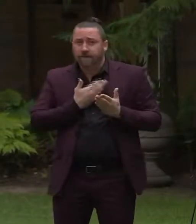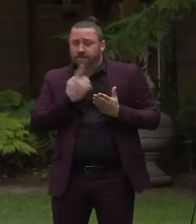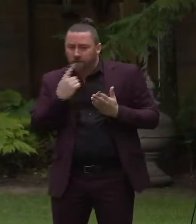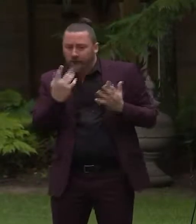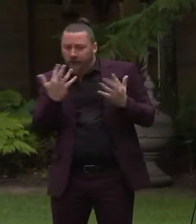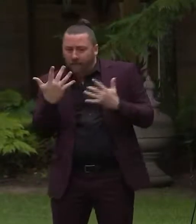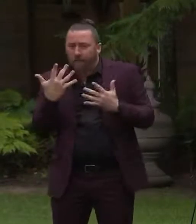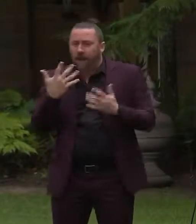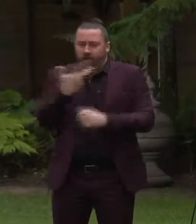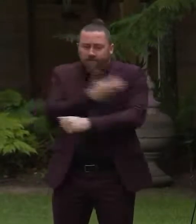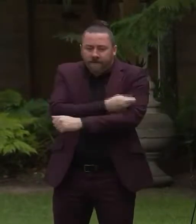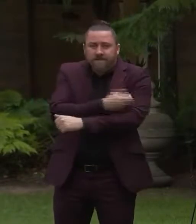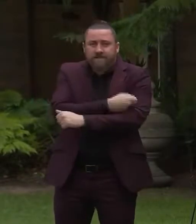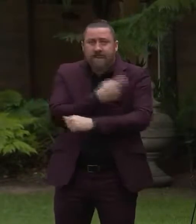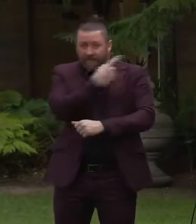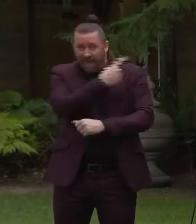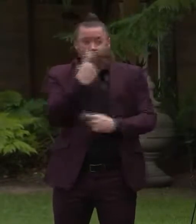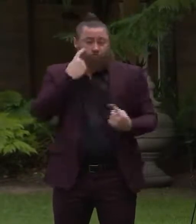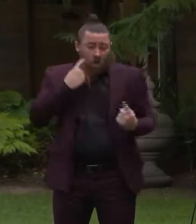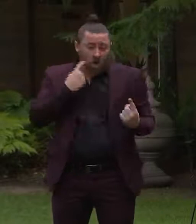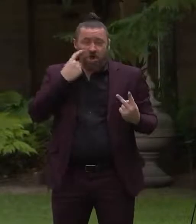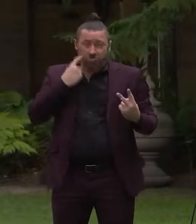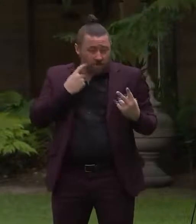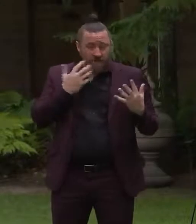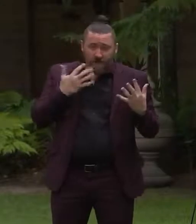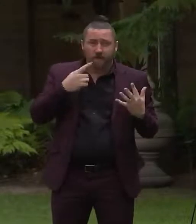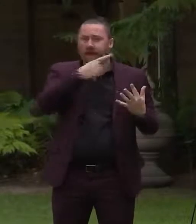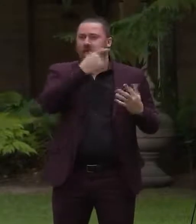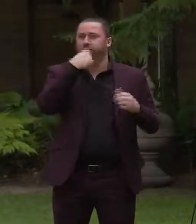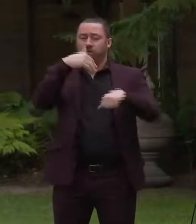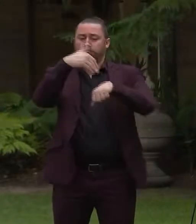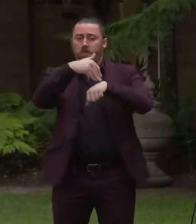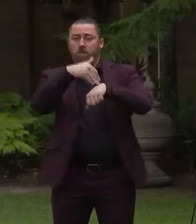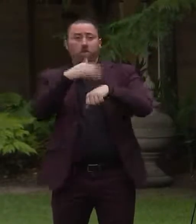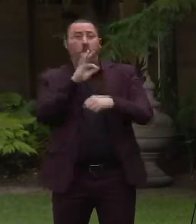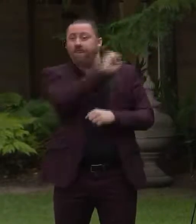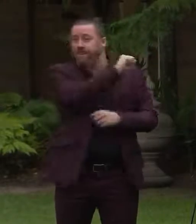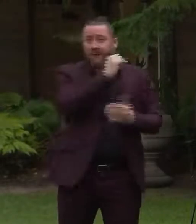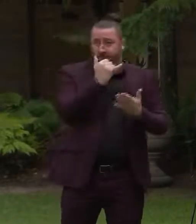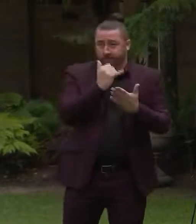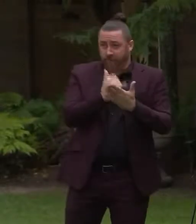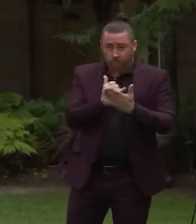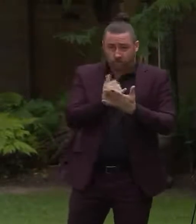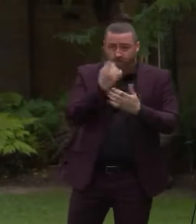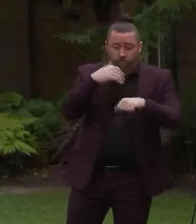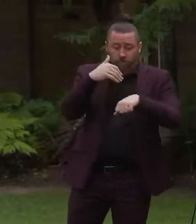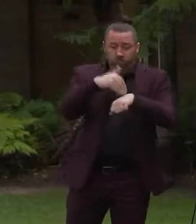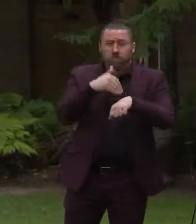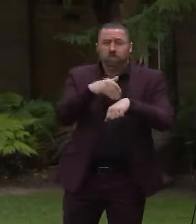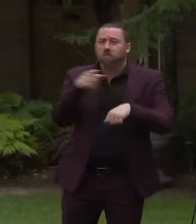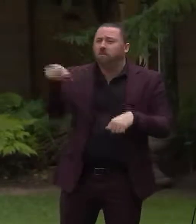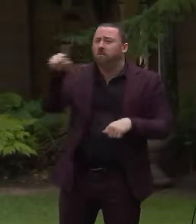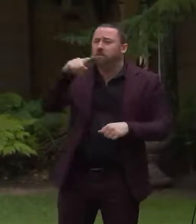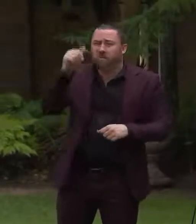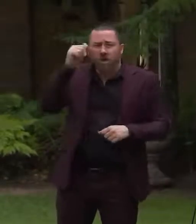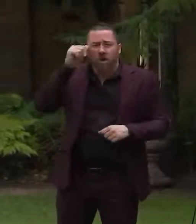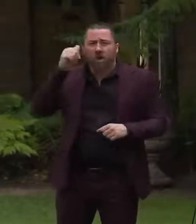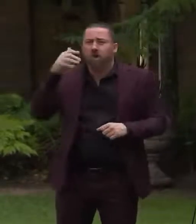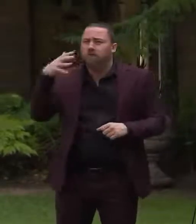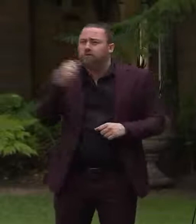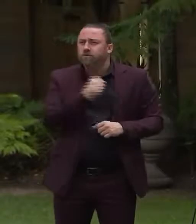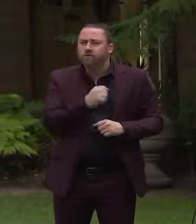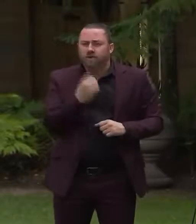have enough vaccine, but then they had all of their issues, not of their making. So you might remember that we were meant to